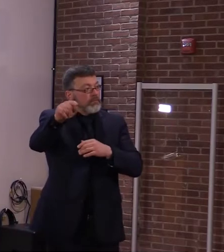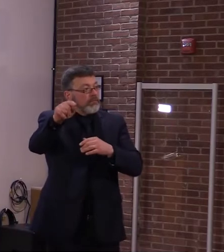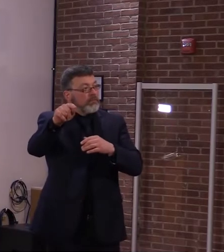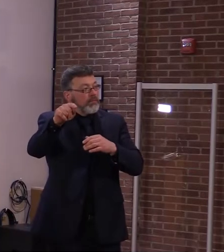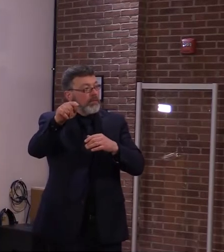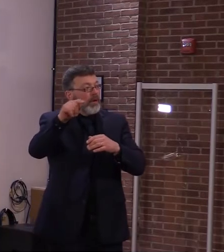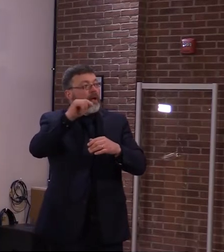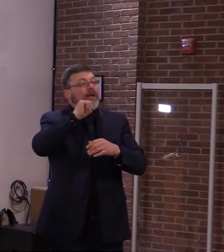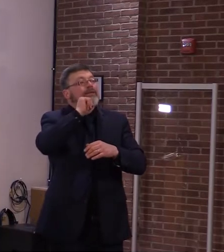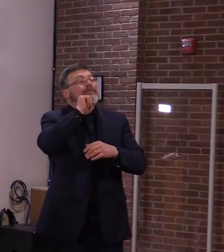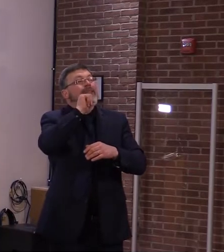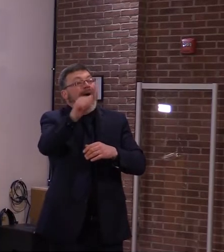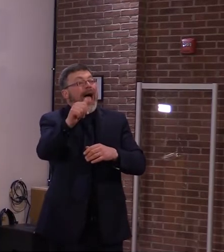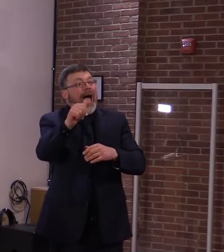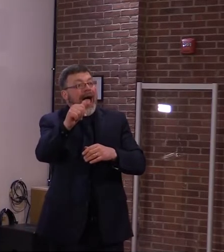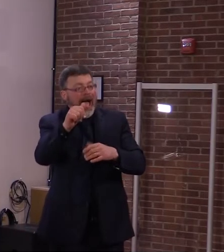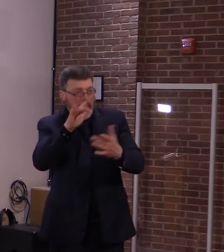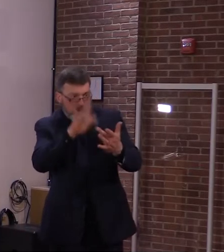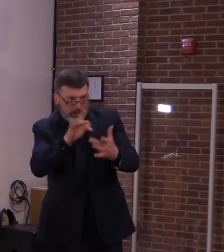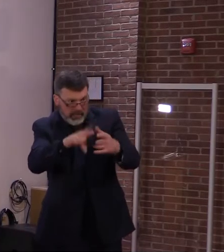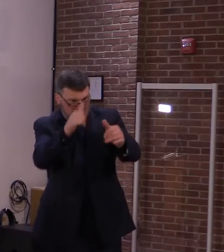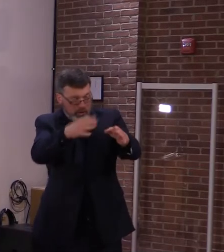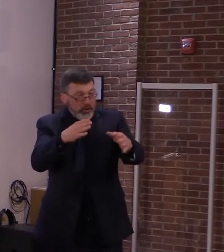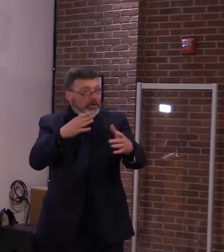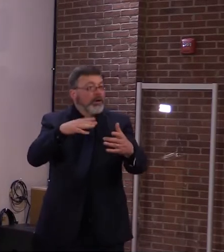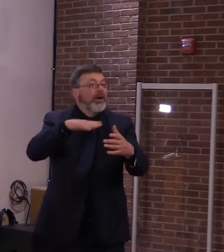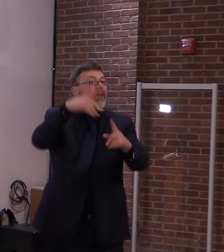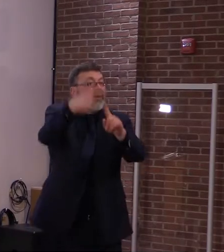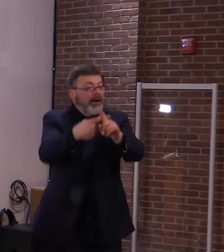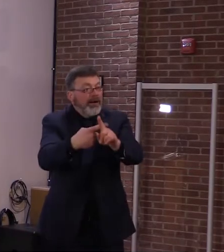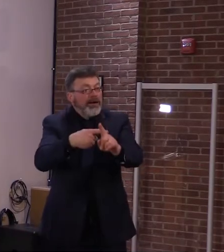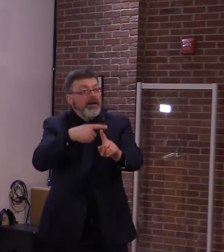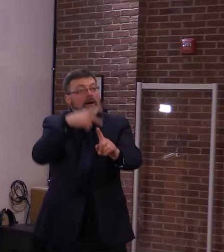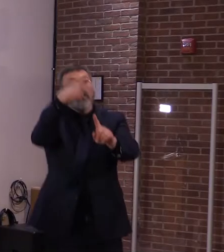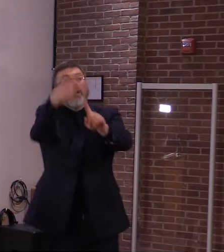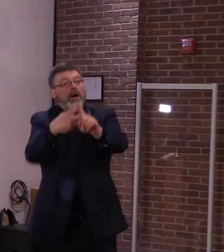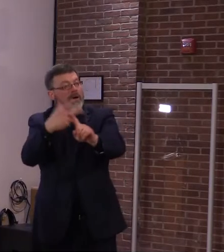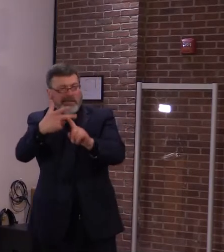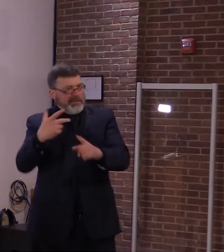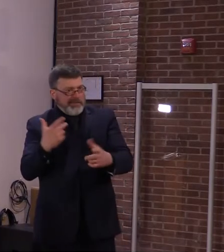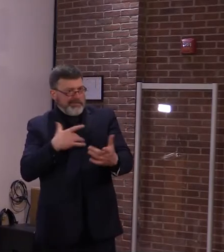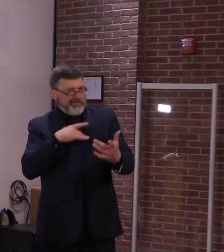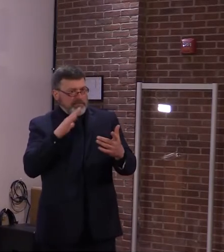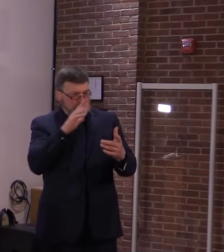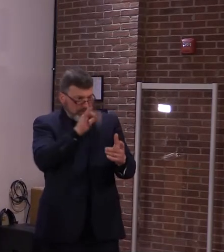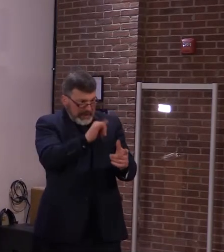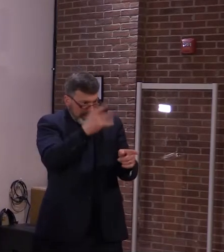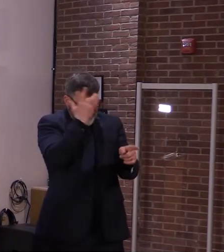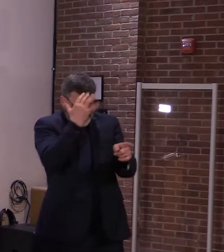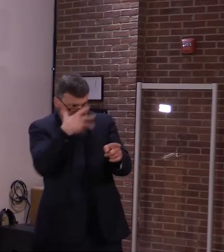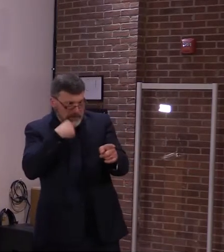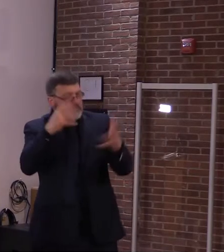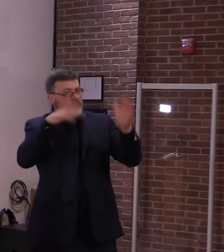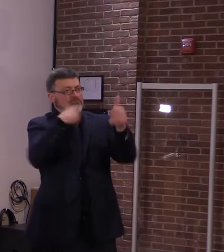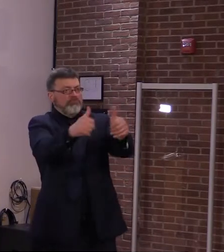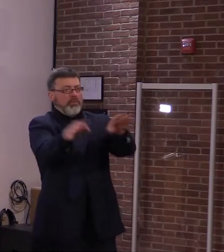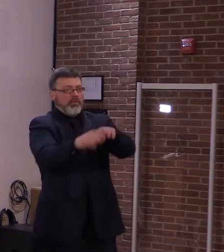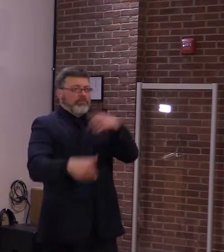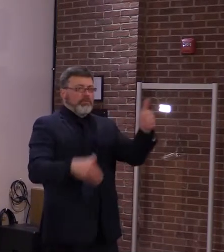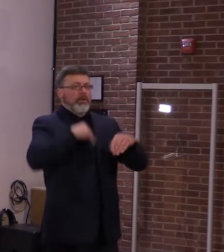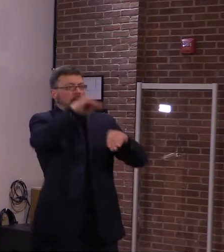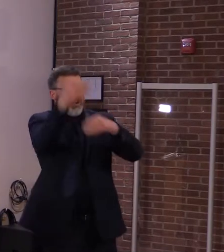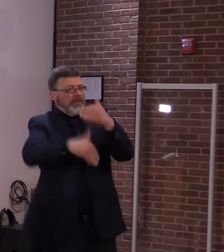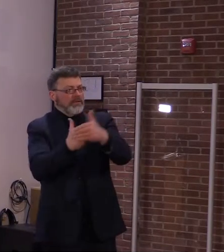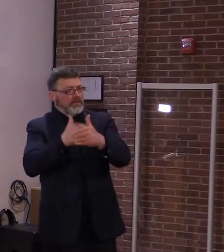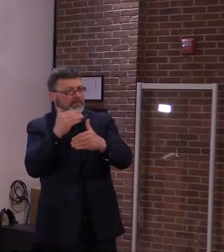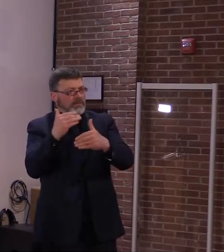strongly for our own within Vermont study of people long term with COVID. And